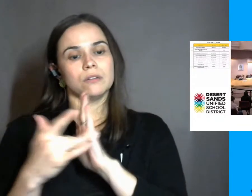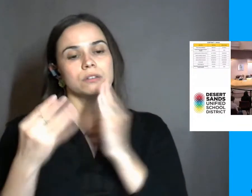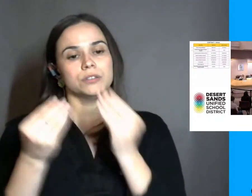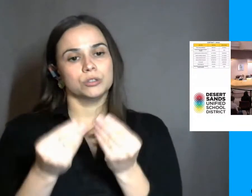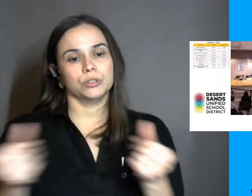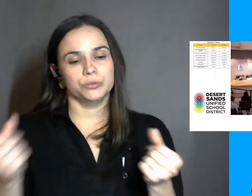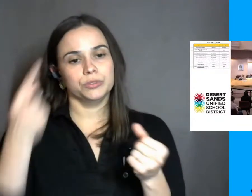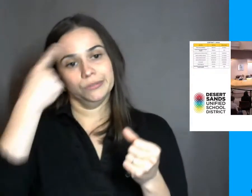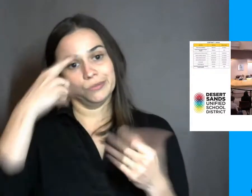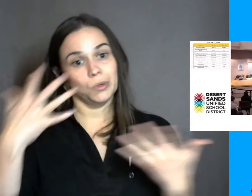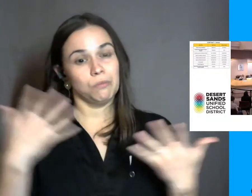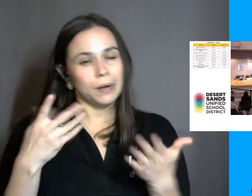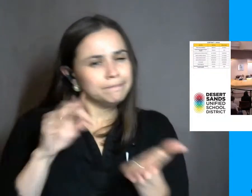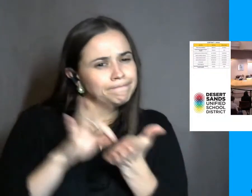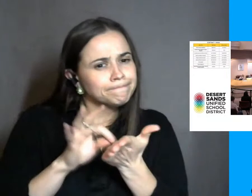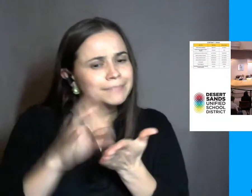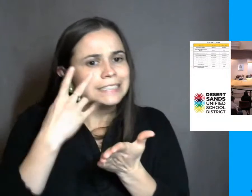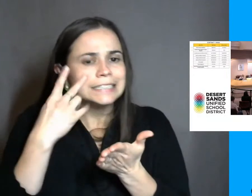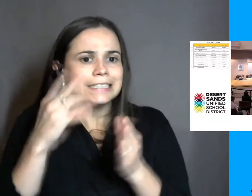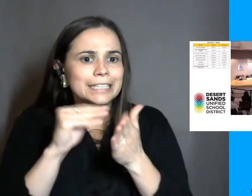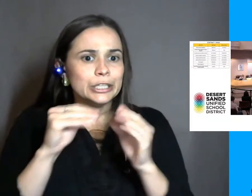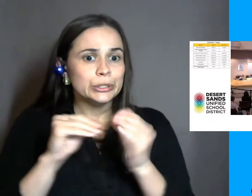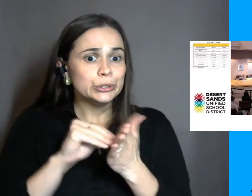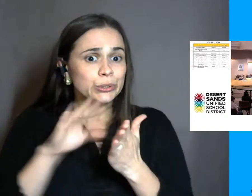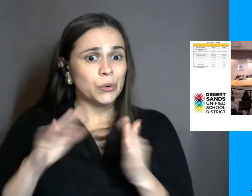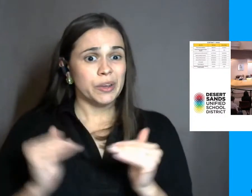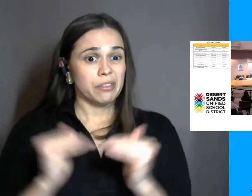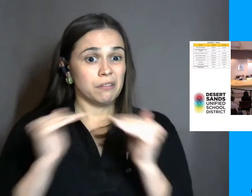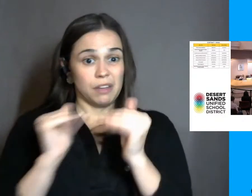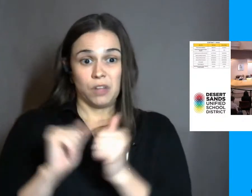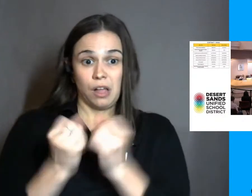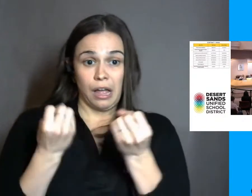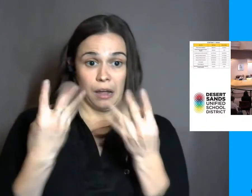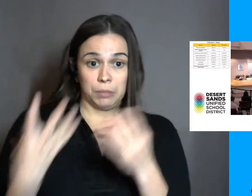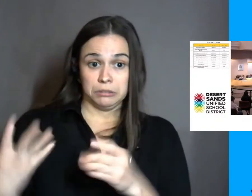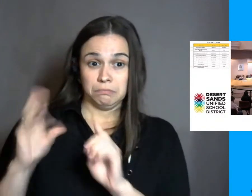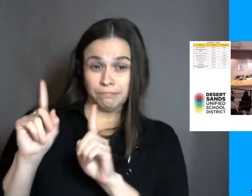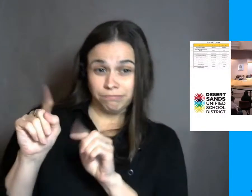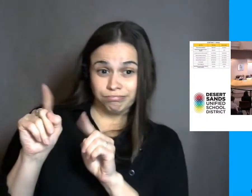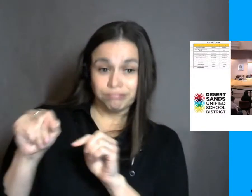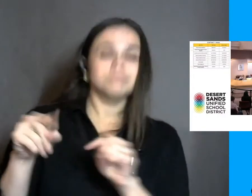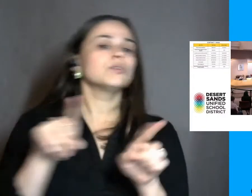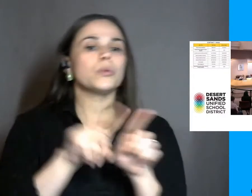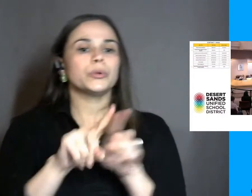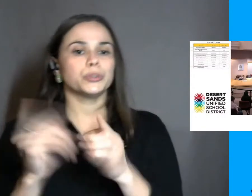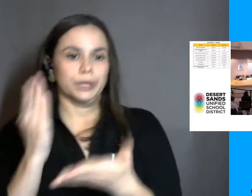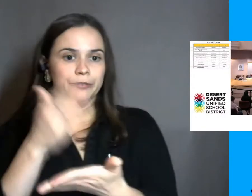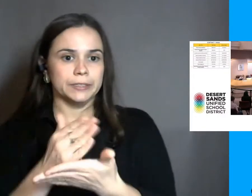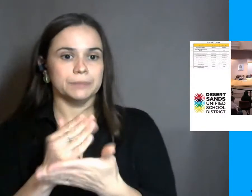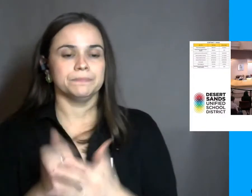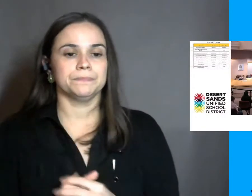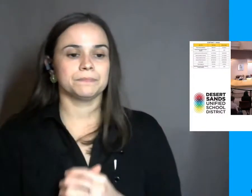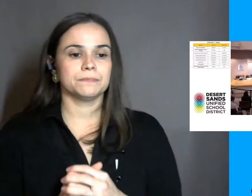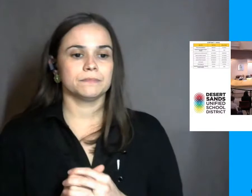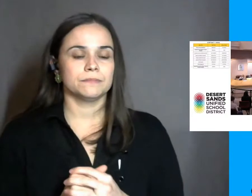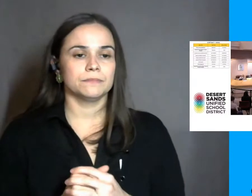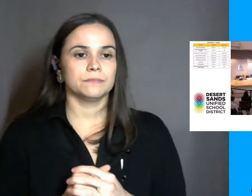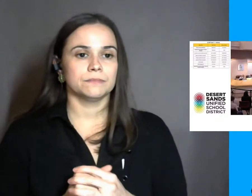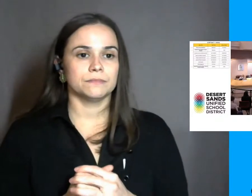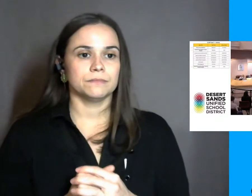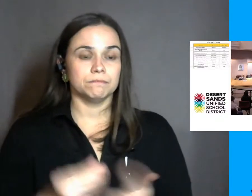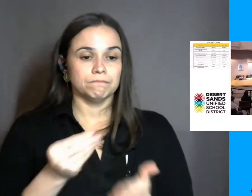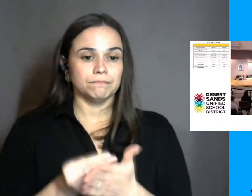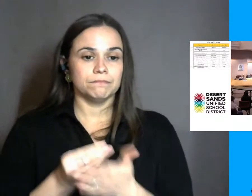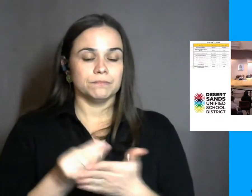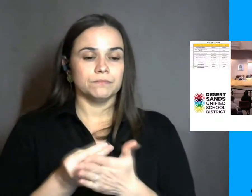solutions to track student level attendance and intervention information. The funding designated at